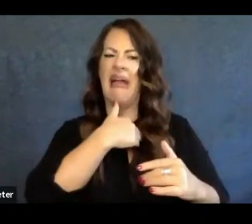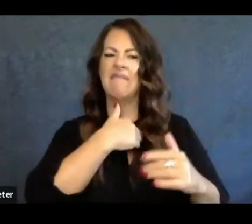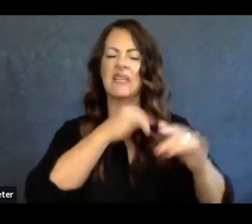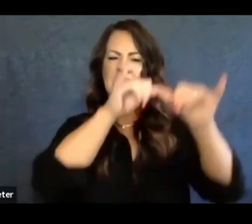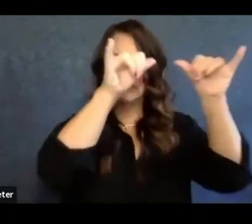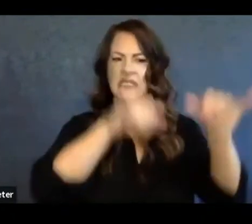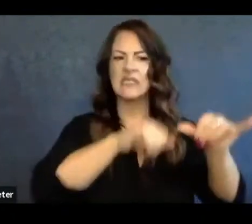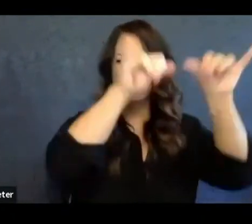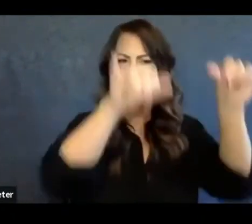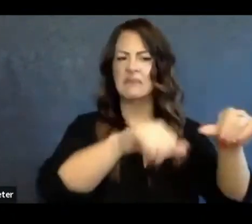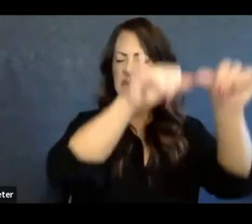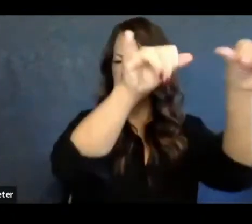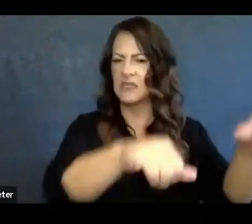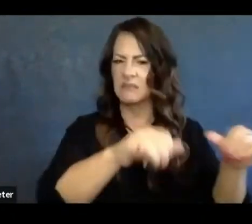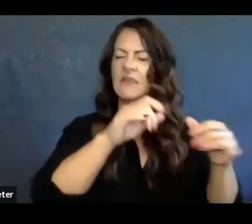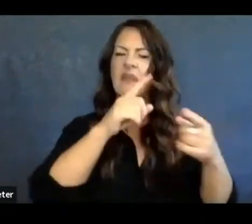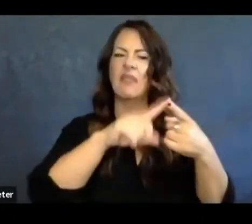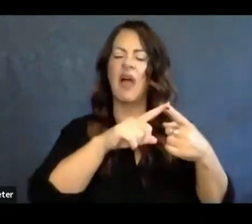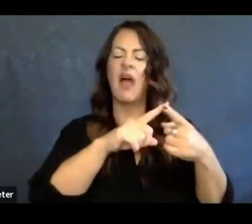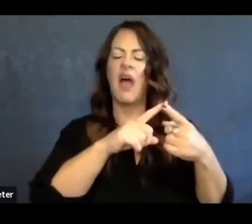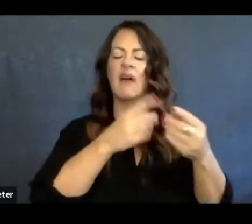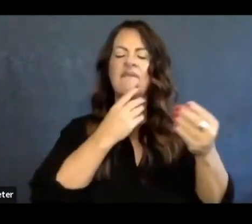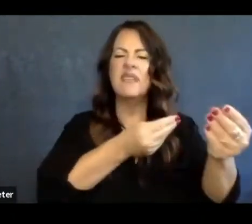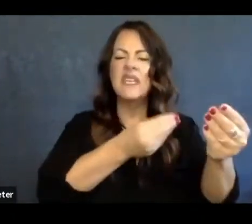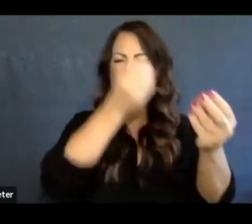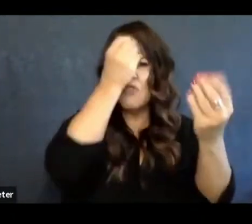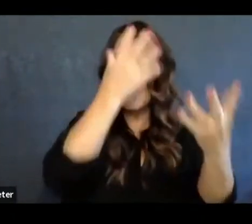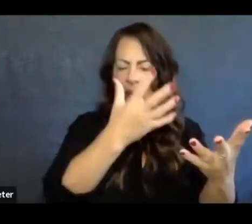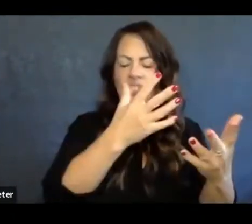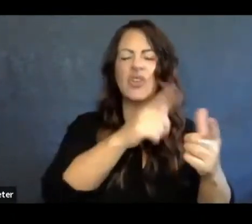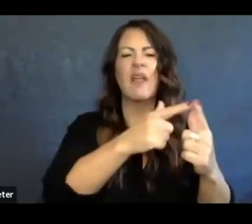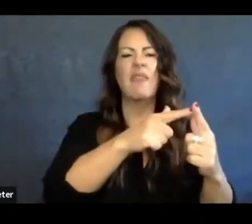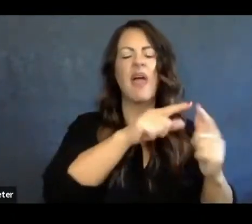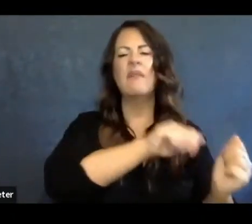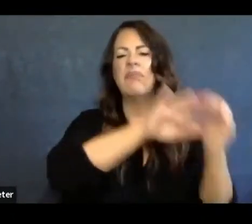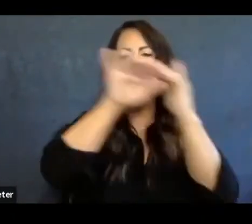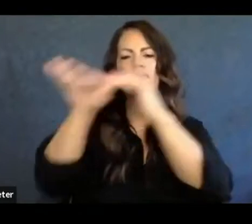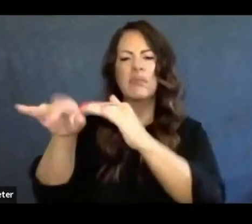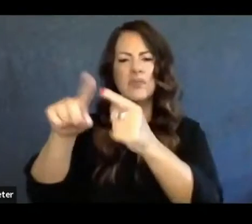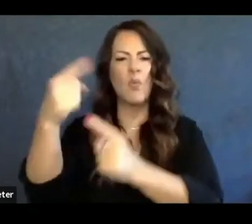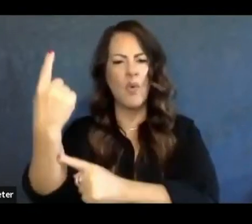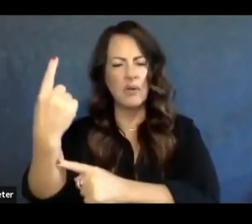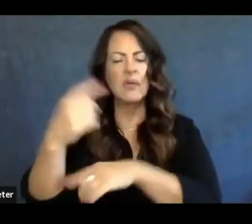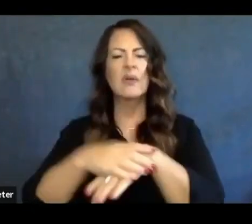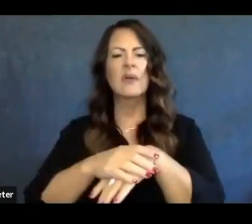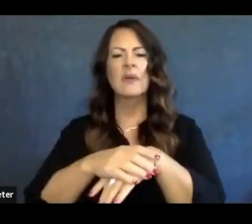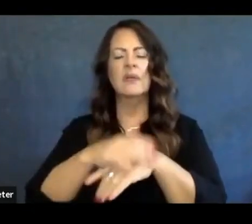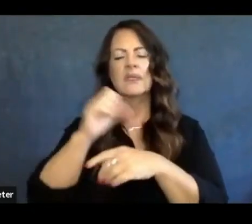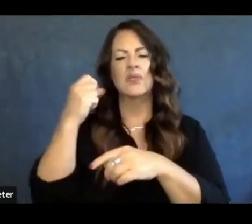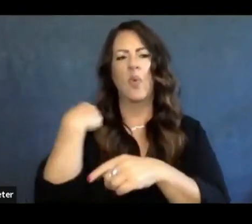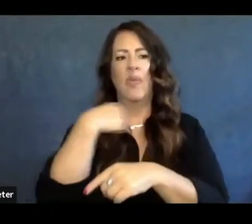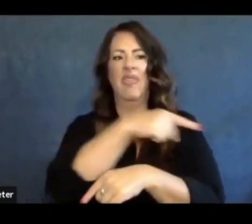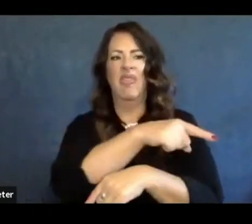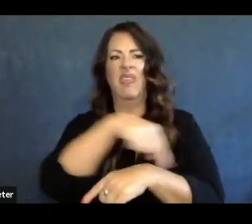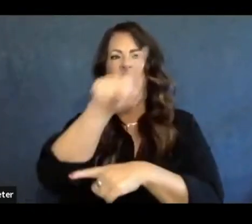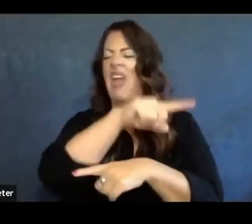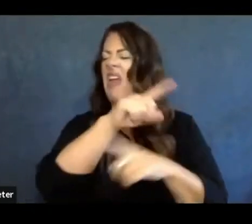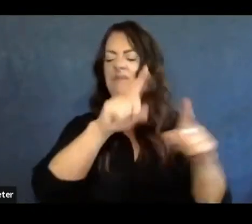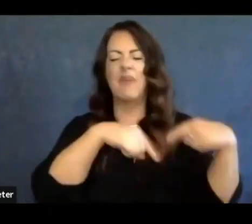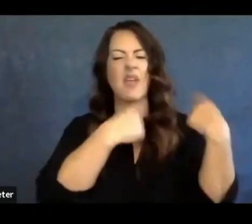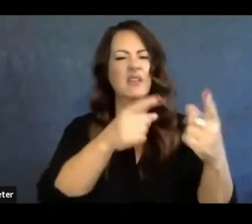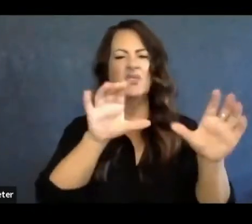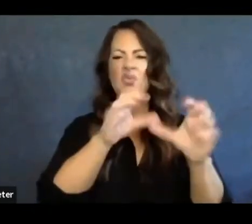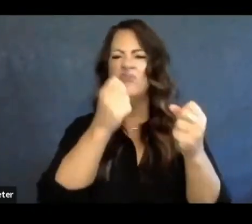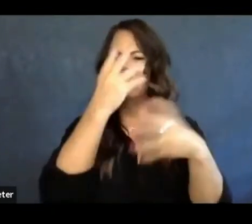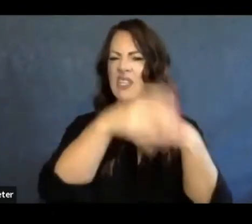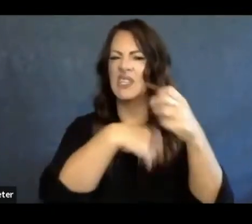systems that, have been working for a number of different diseases throughout the last